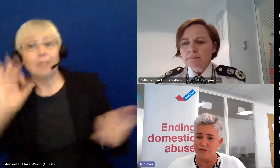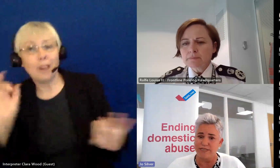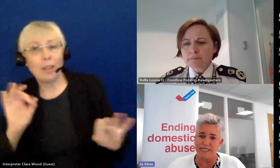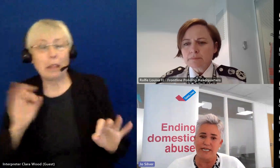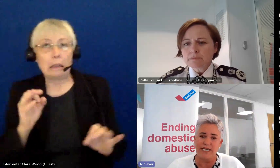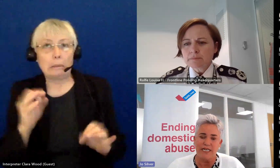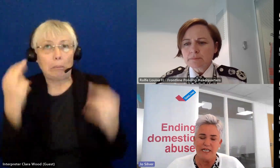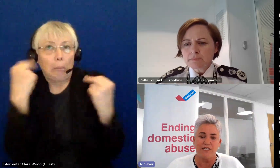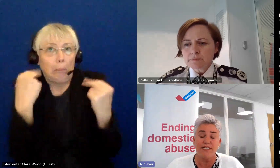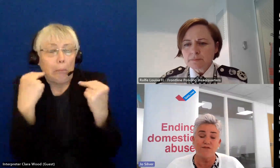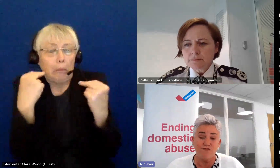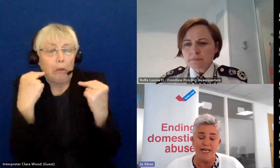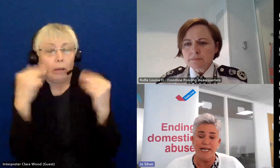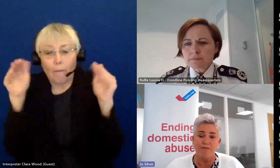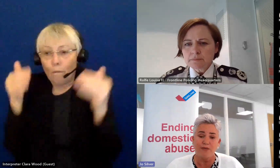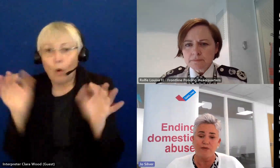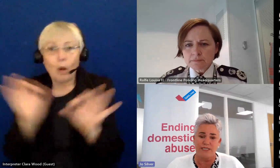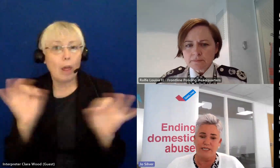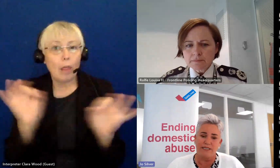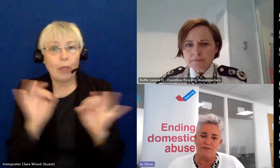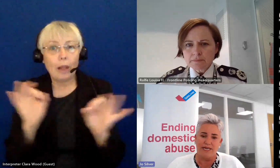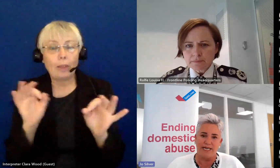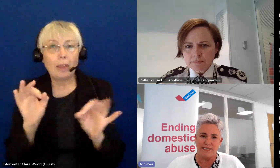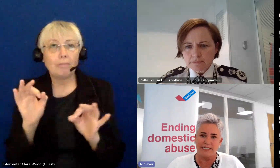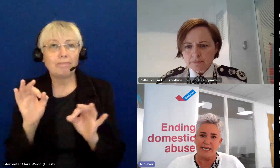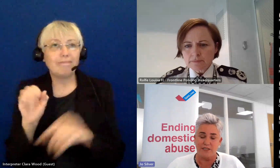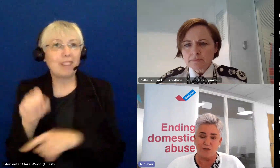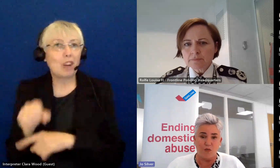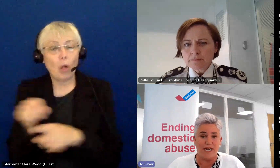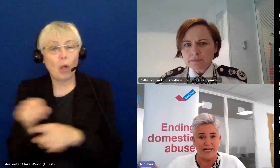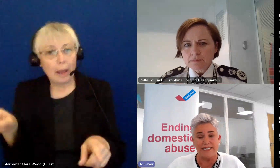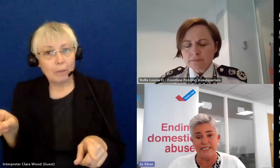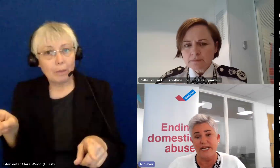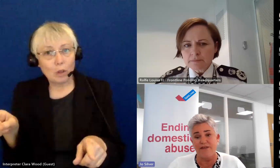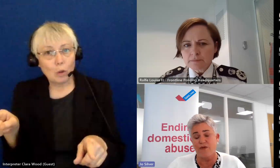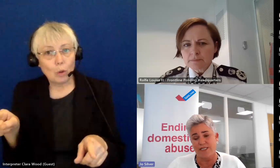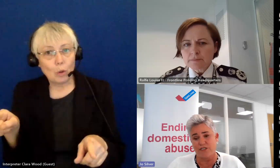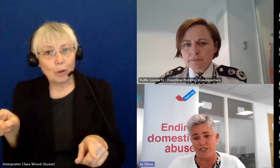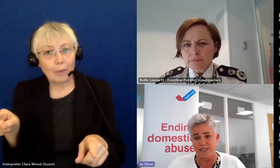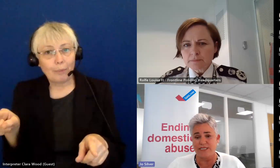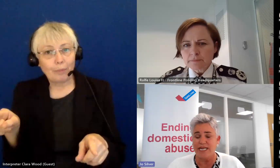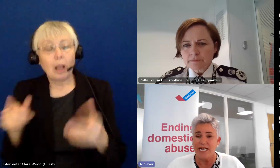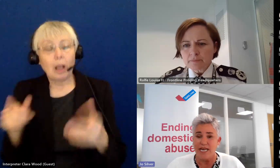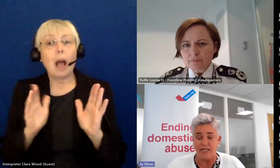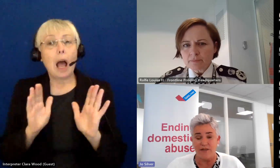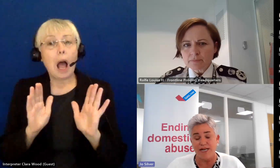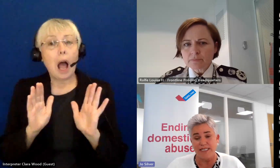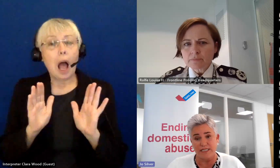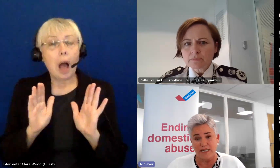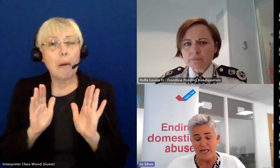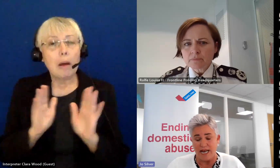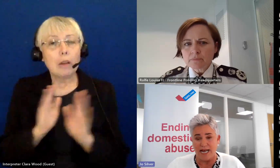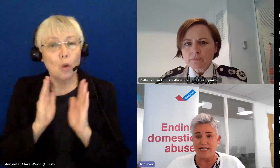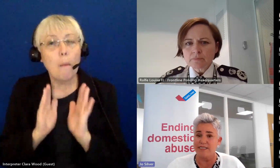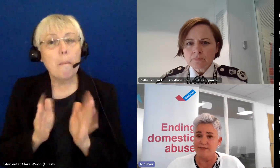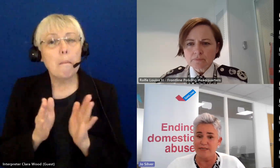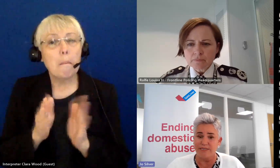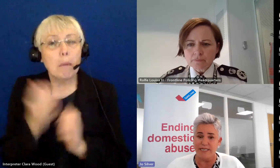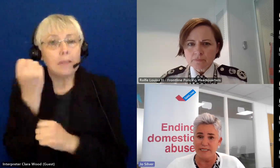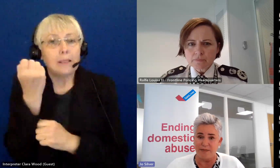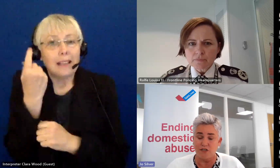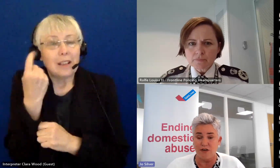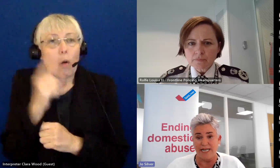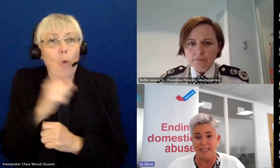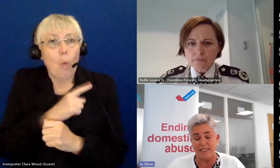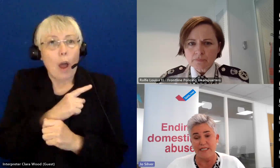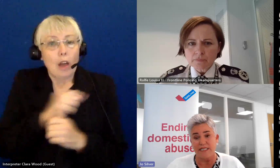trust authority. So it is really important that we understand why a set of questions in the right hands of